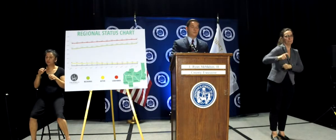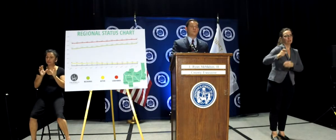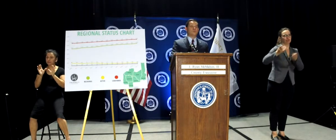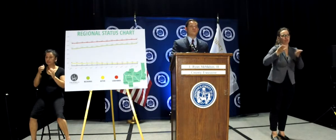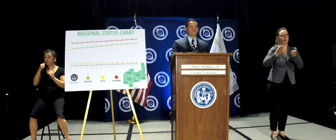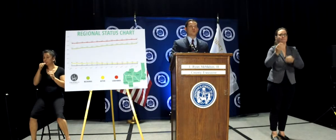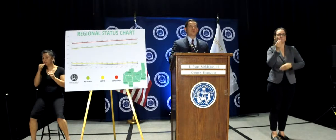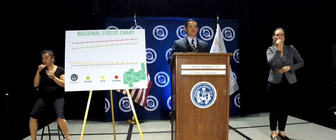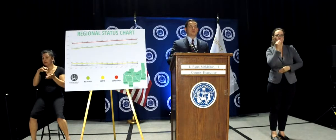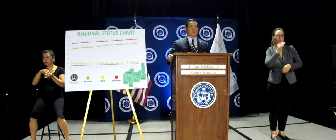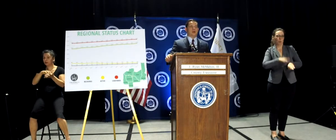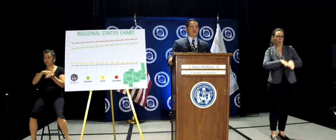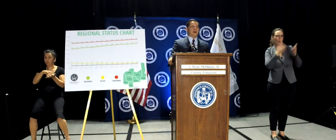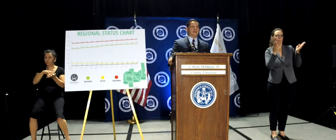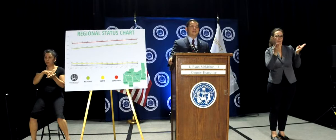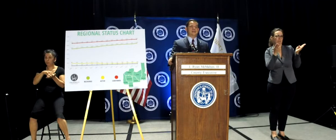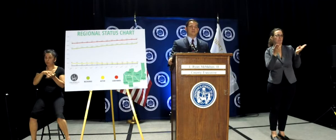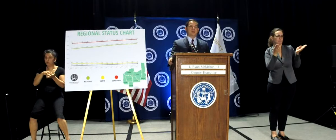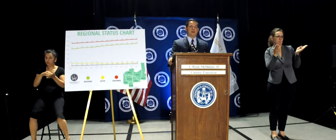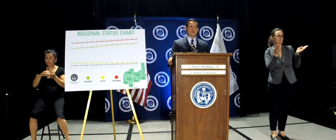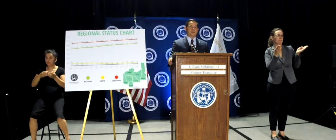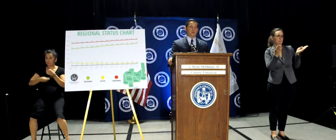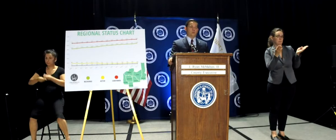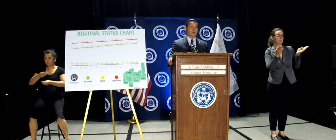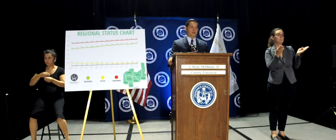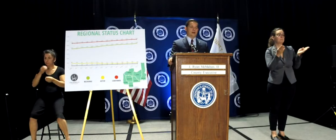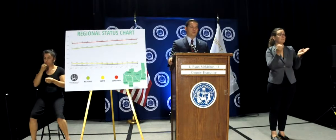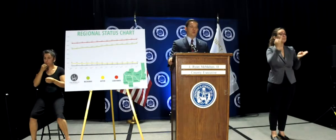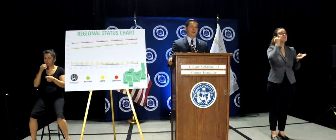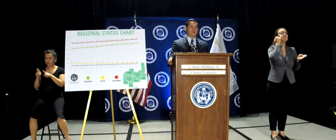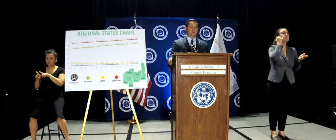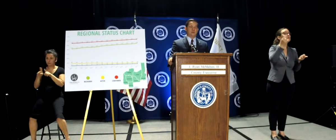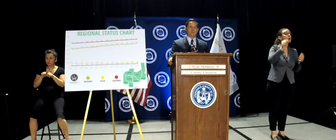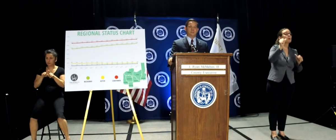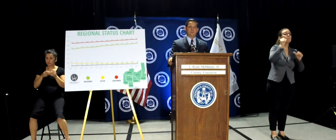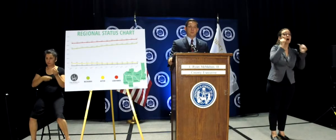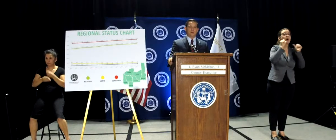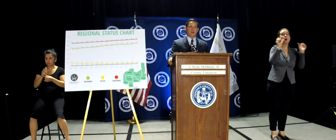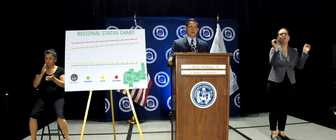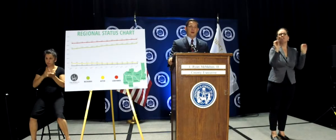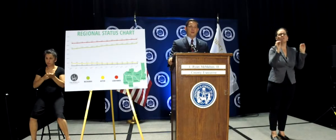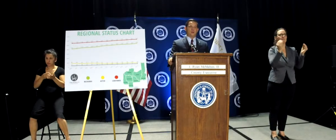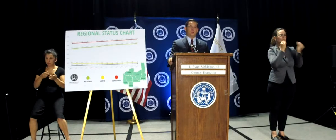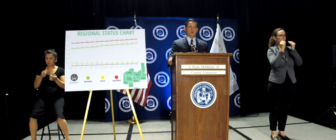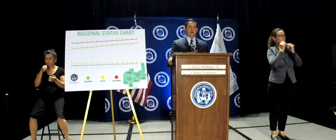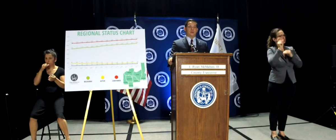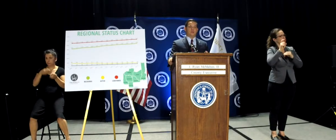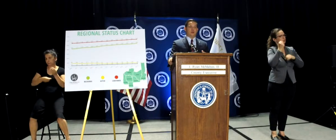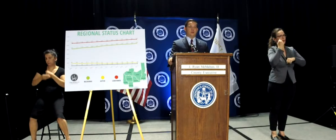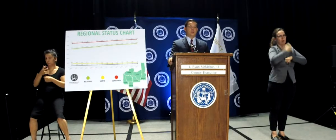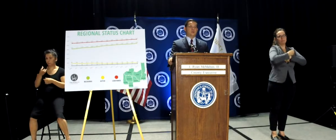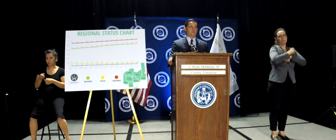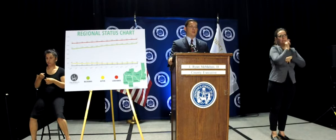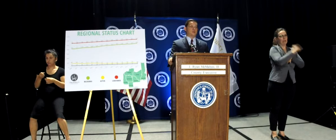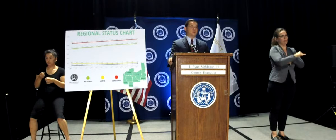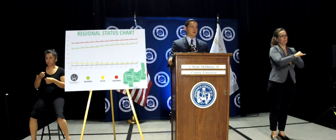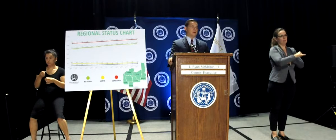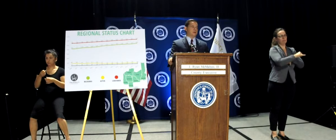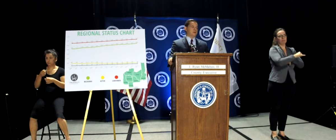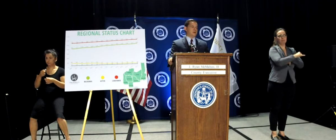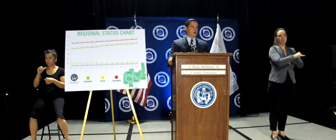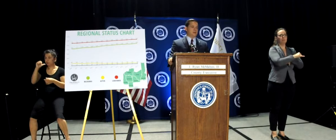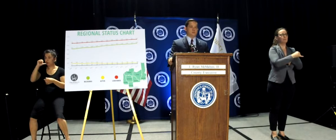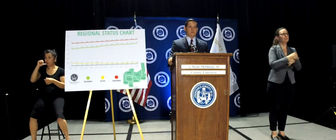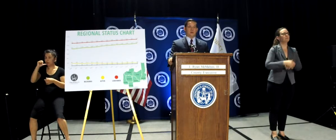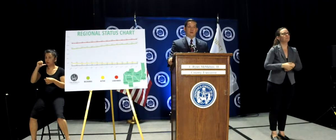don't? I anticipate there will be a lot of creativity. There will be a lot of very good specials